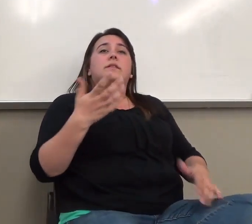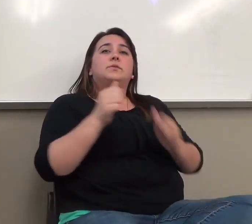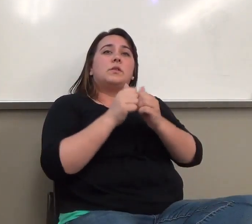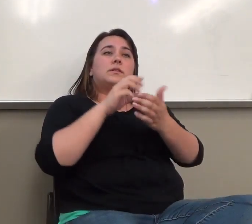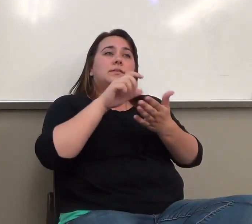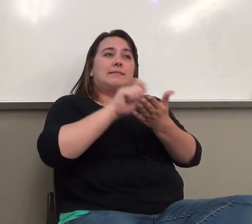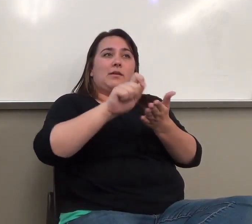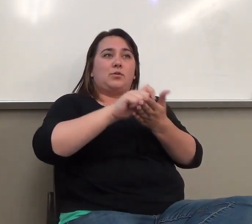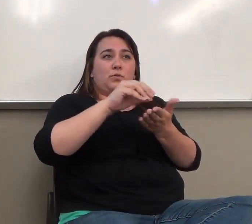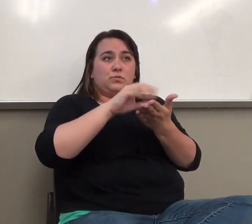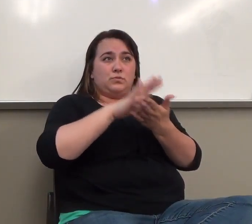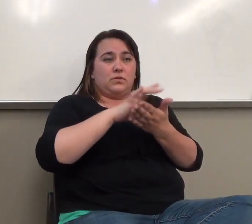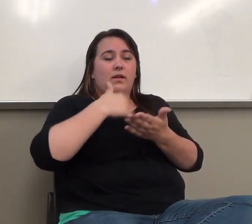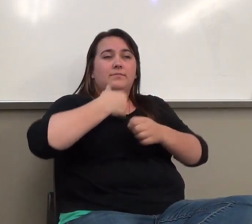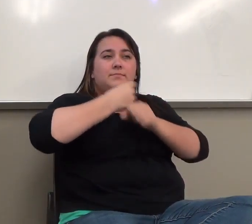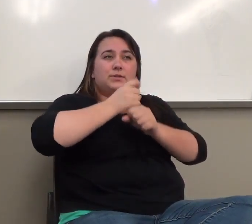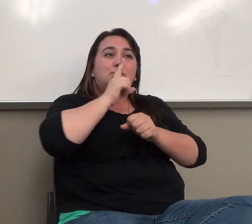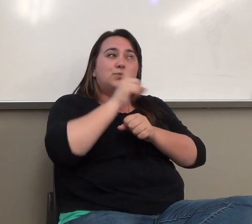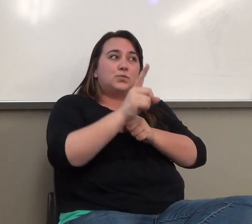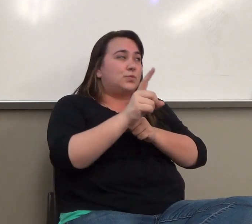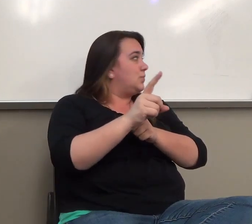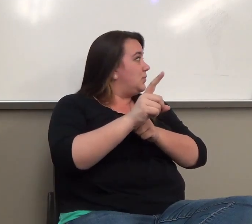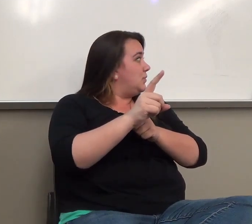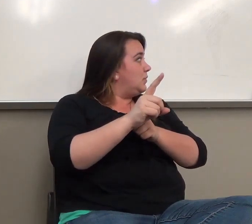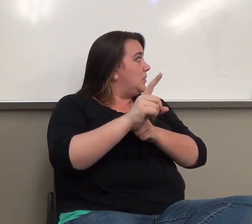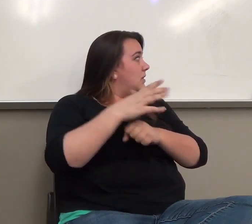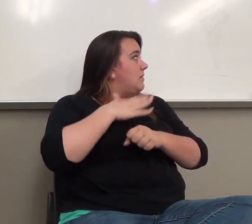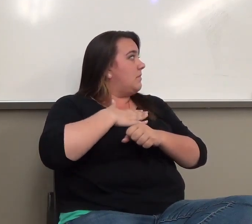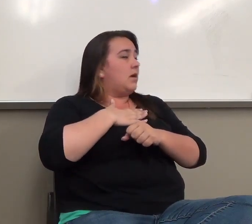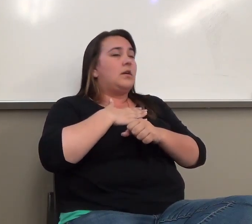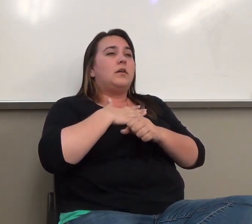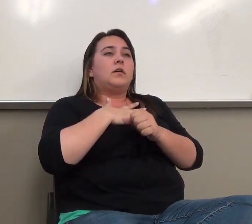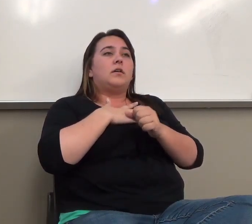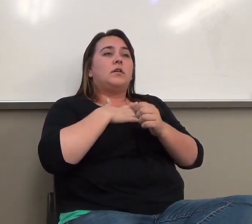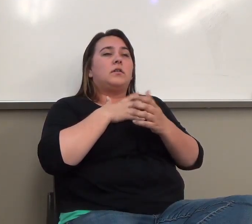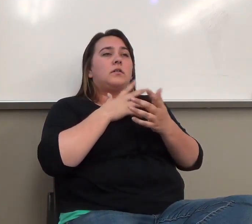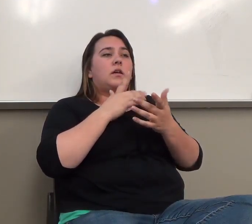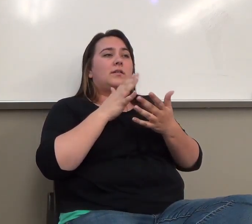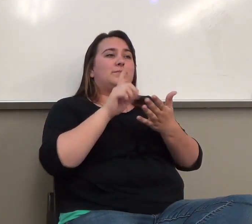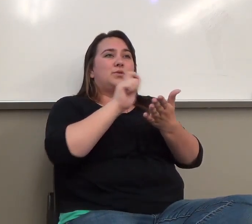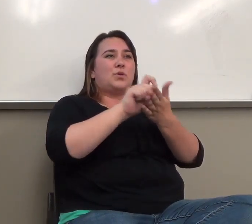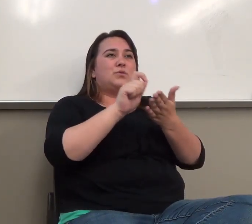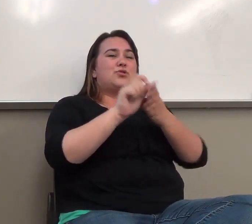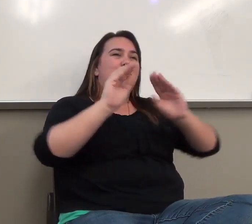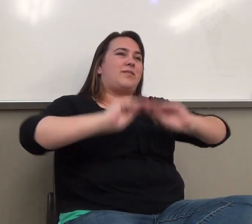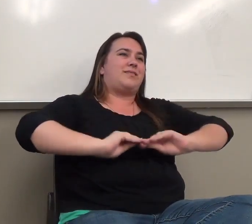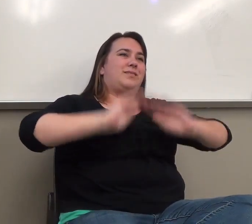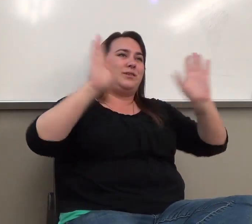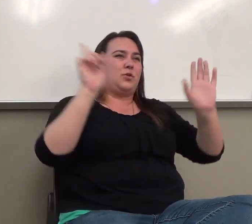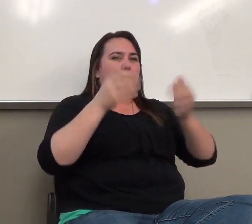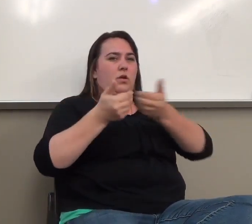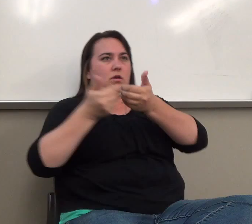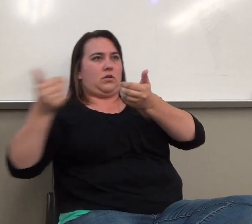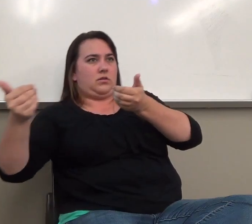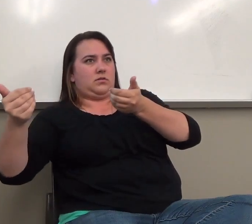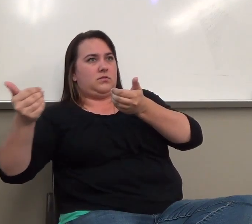everything. Okay? So that's what this is. Whoops, my notes are running into each other. And